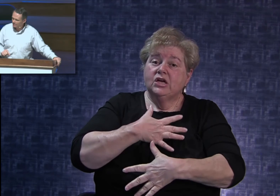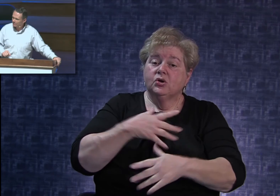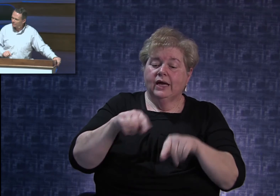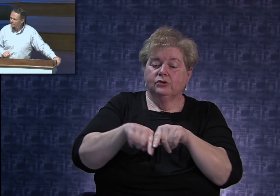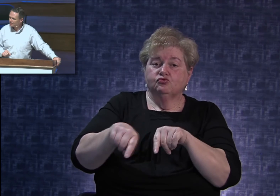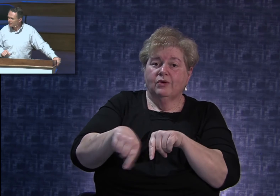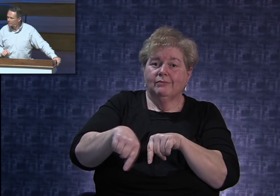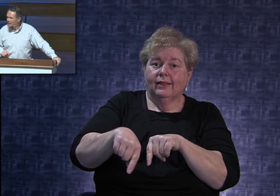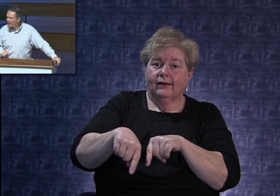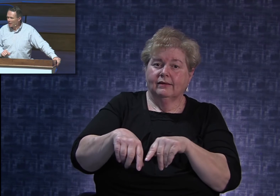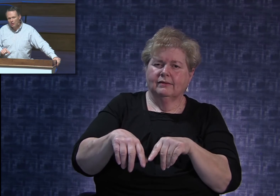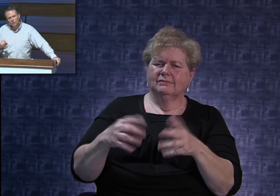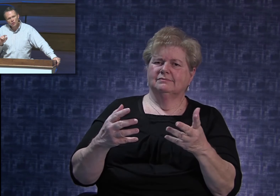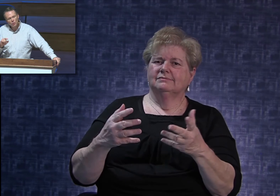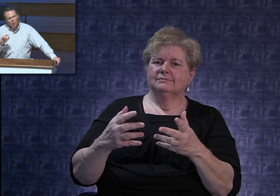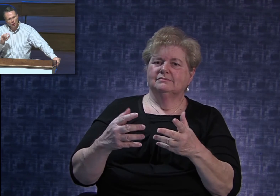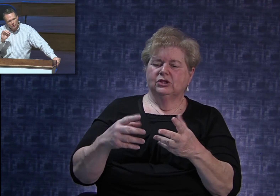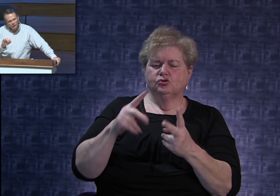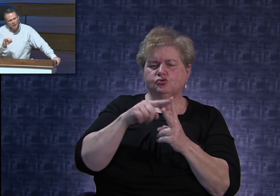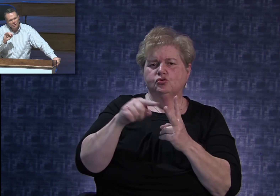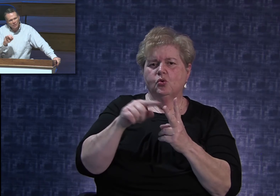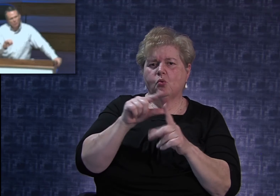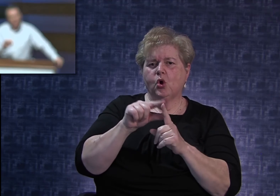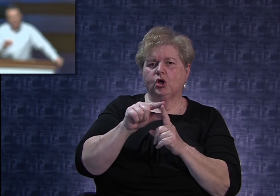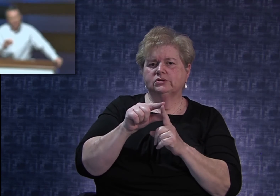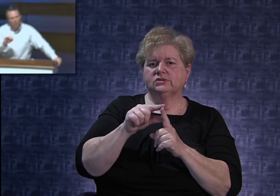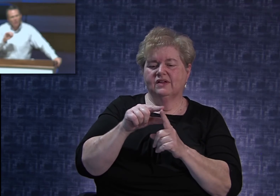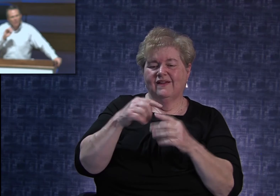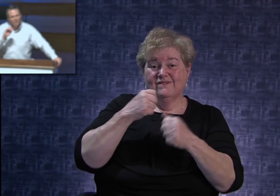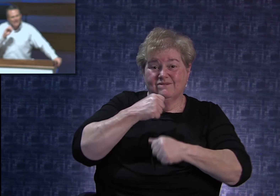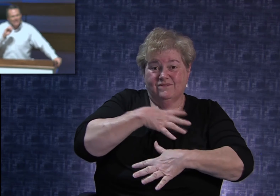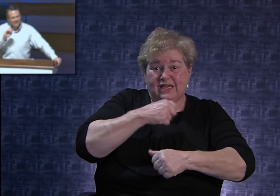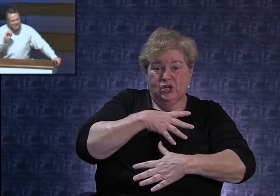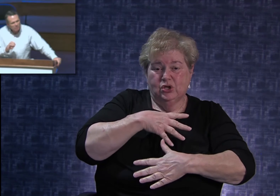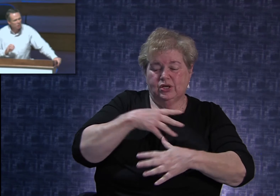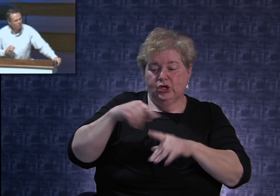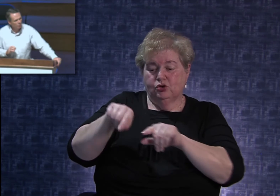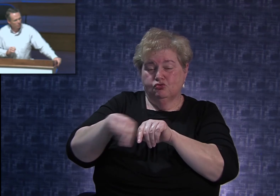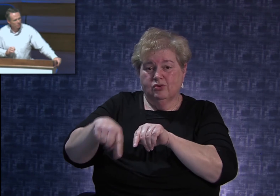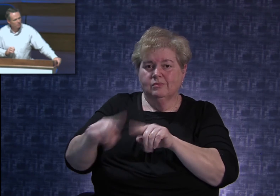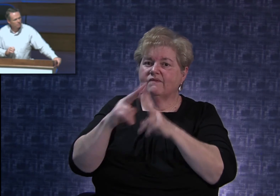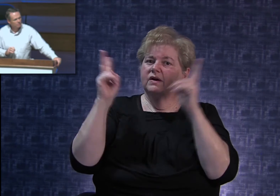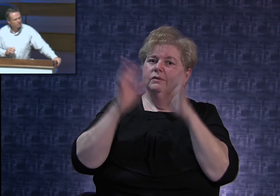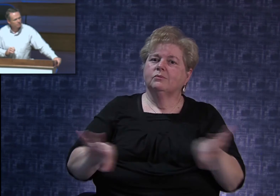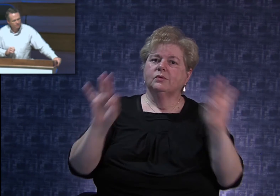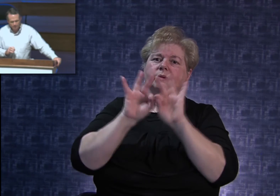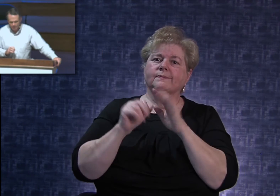trembling. I think those two words, fear and trembling, are of exceptional importance.